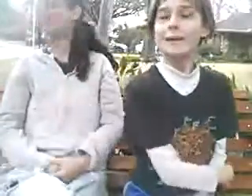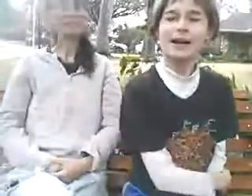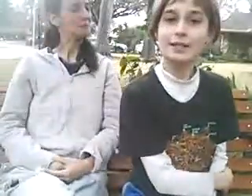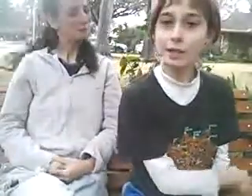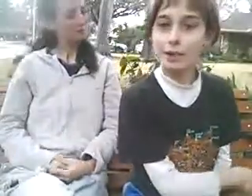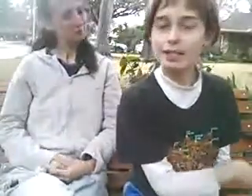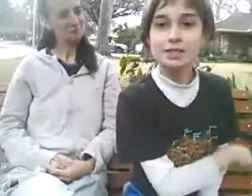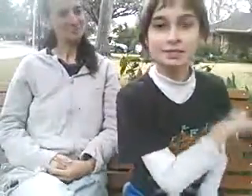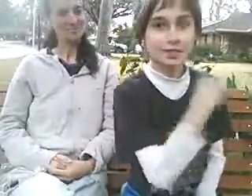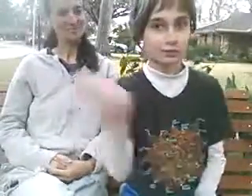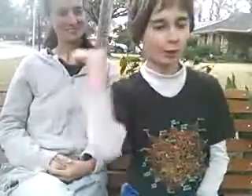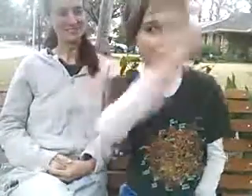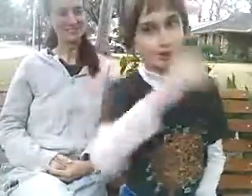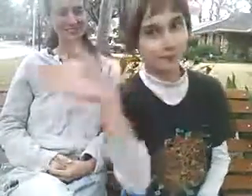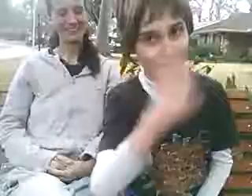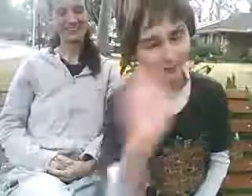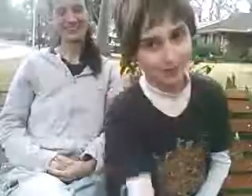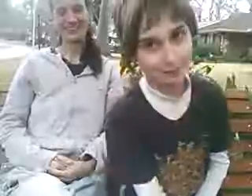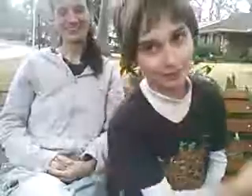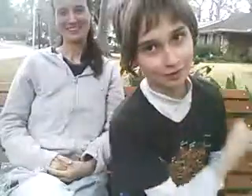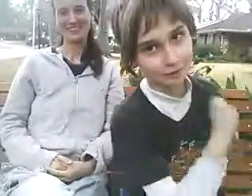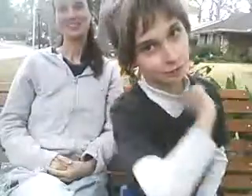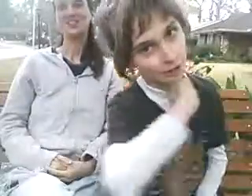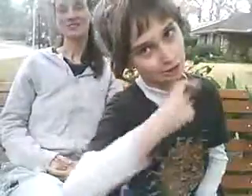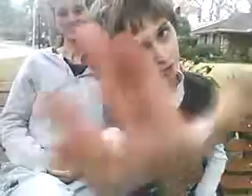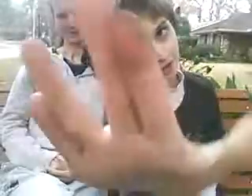And as always, thanks for watching. Remember to just breathe.